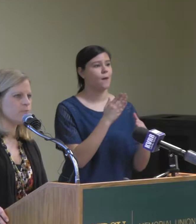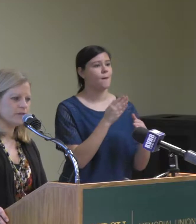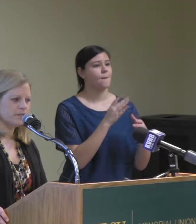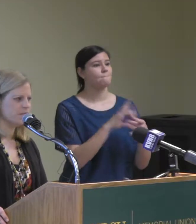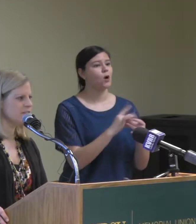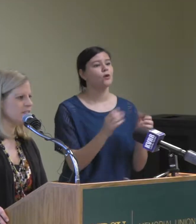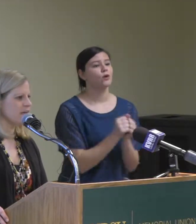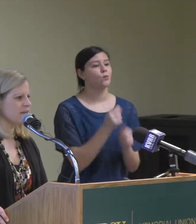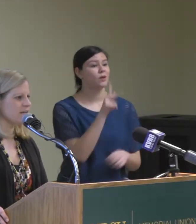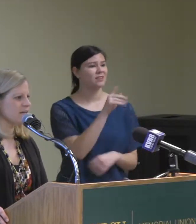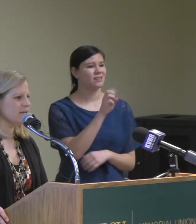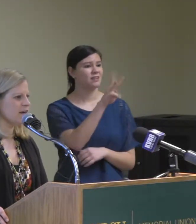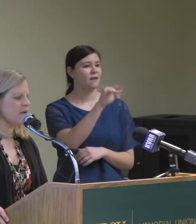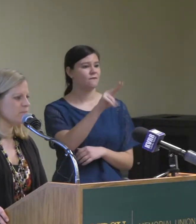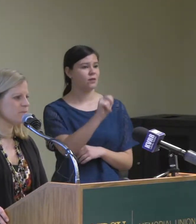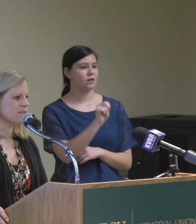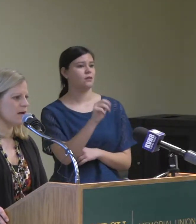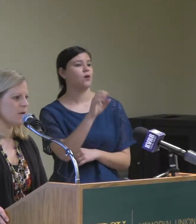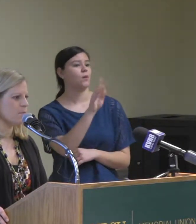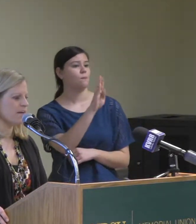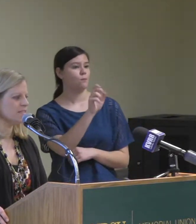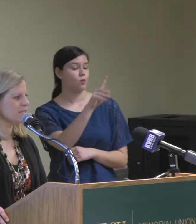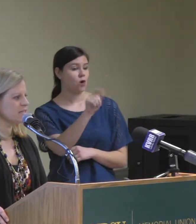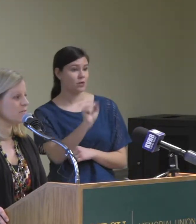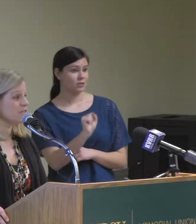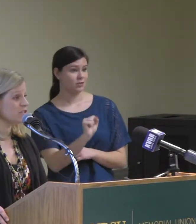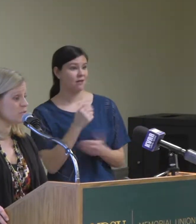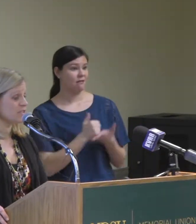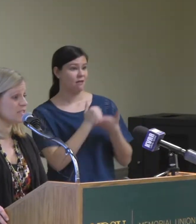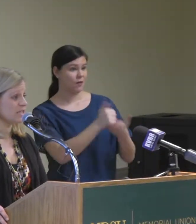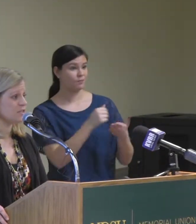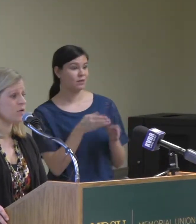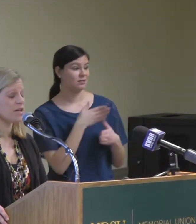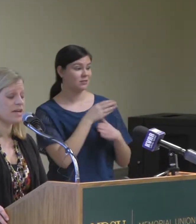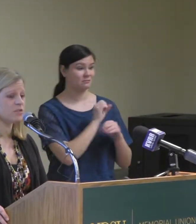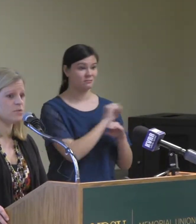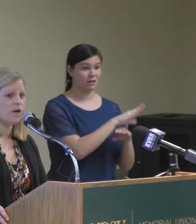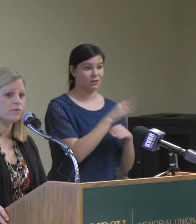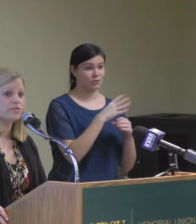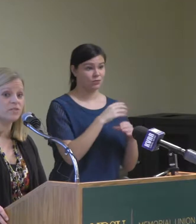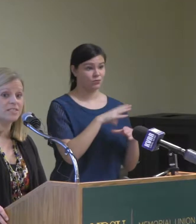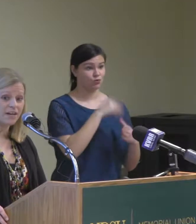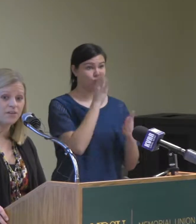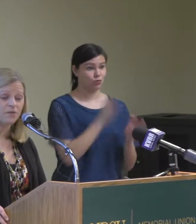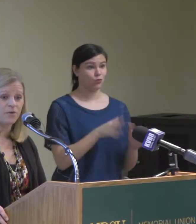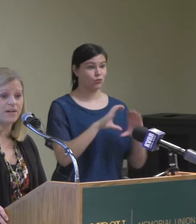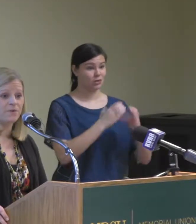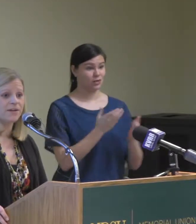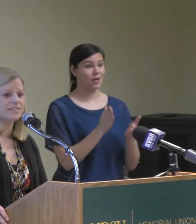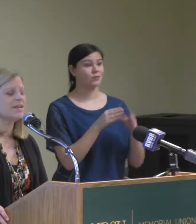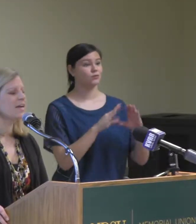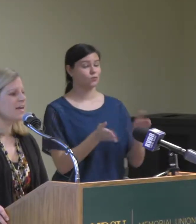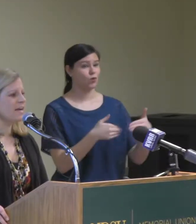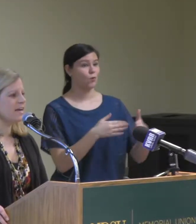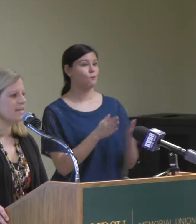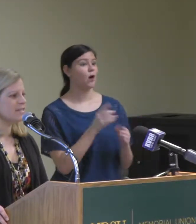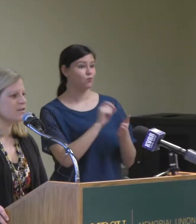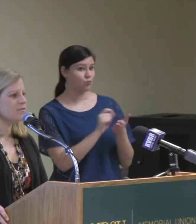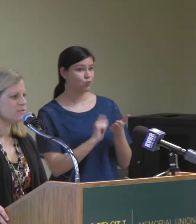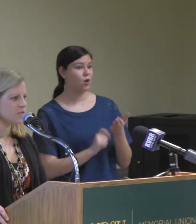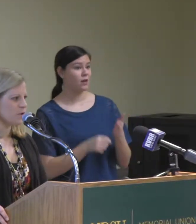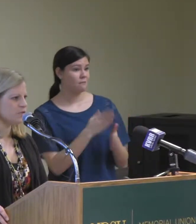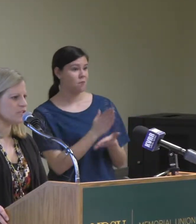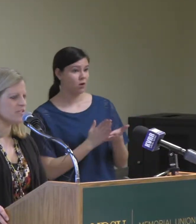last 4 years, and he helps by sending some of his students into our classroom while we're doing the technical writing part.